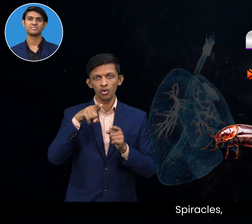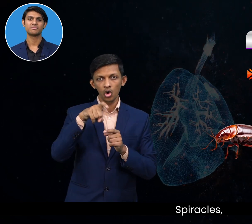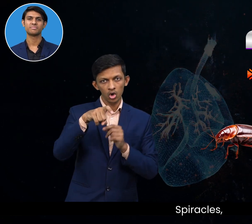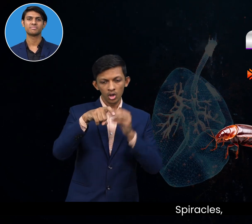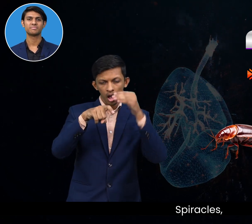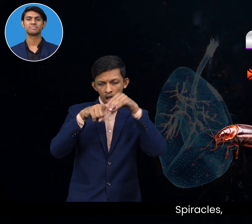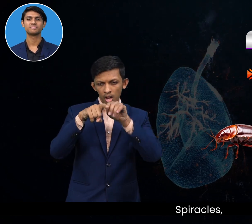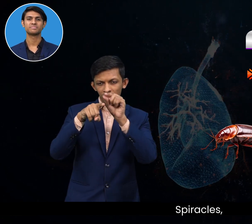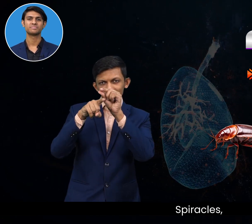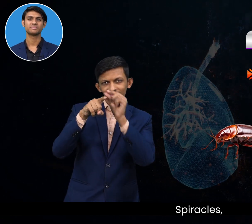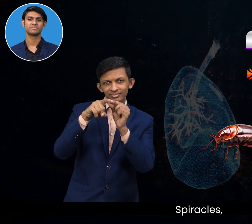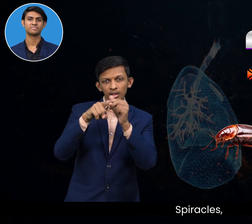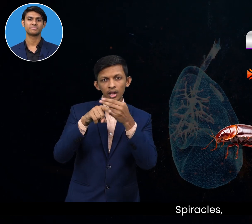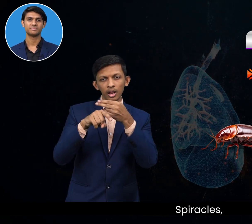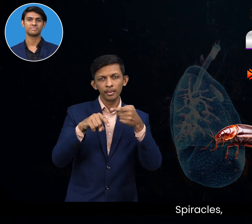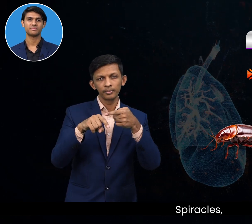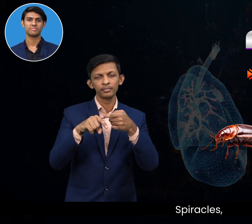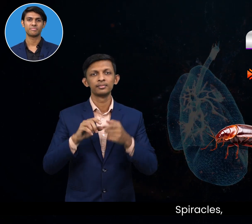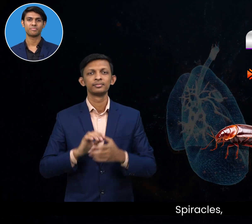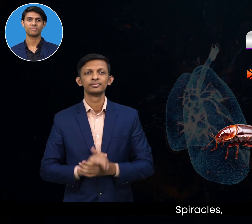spiracles,